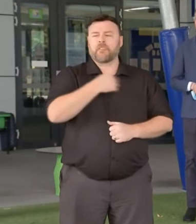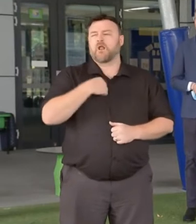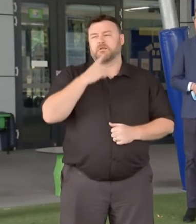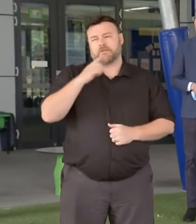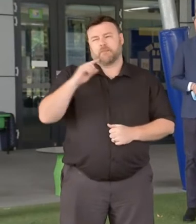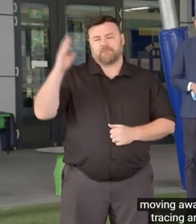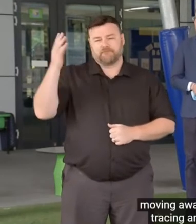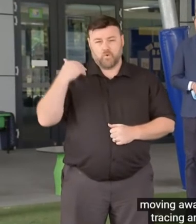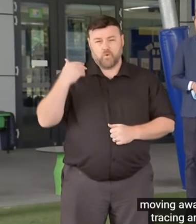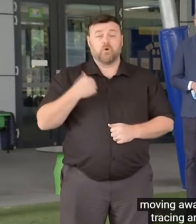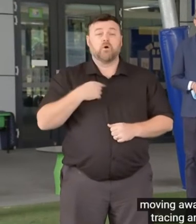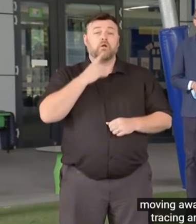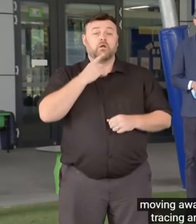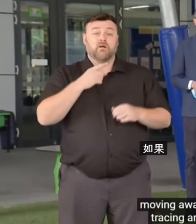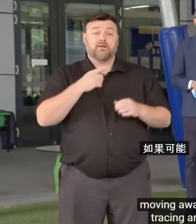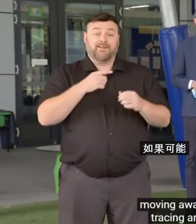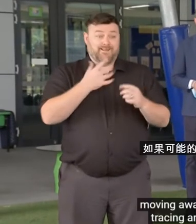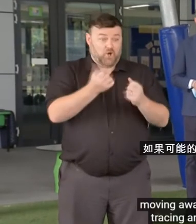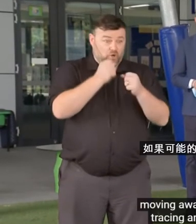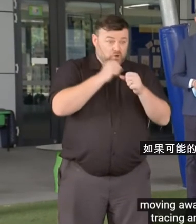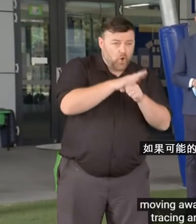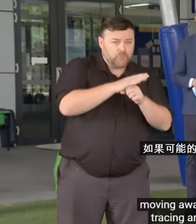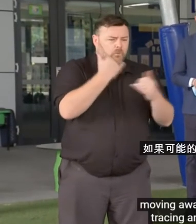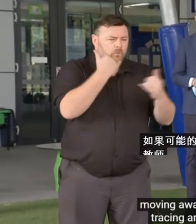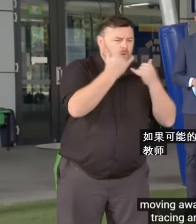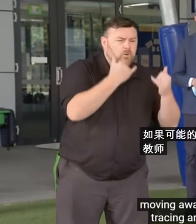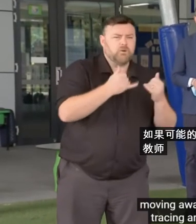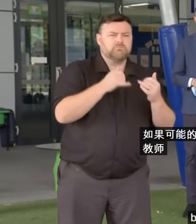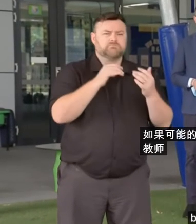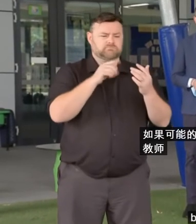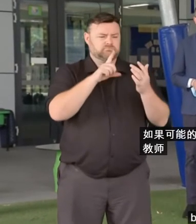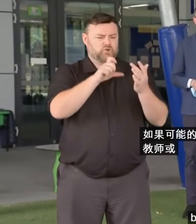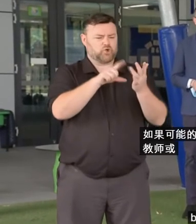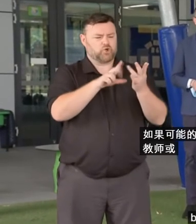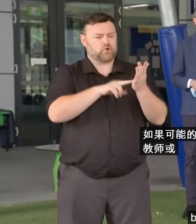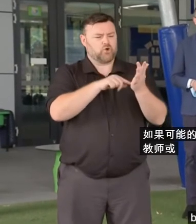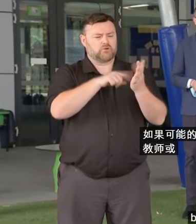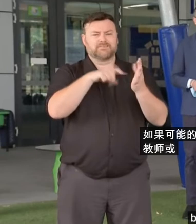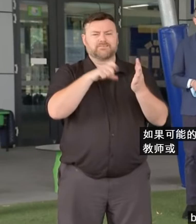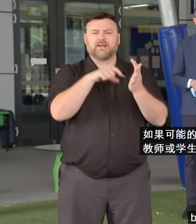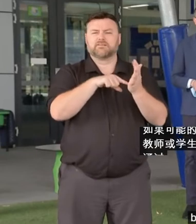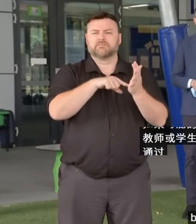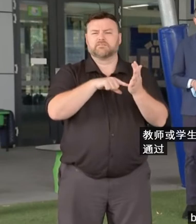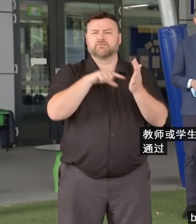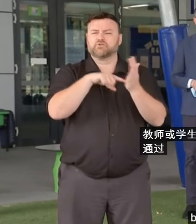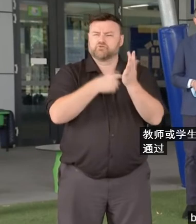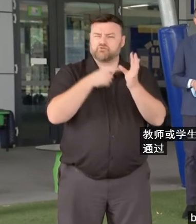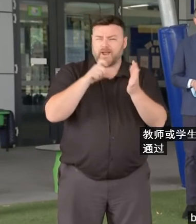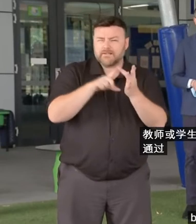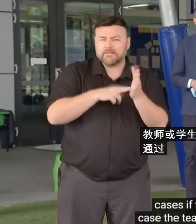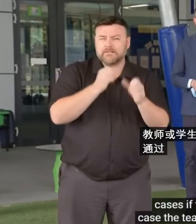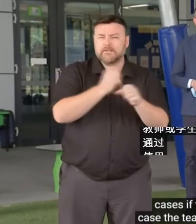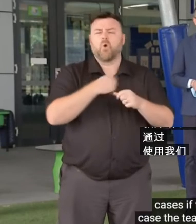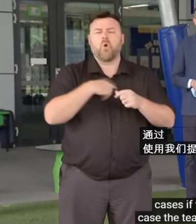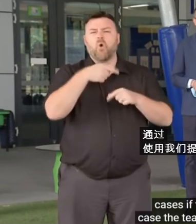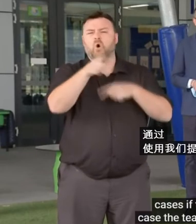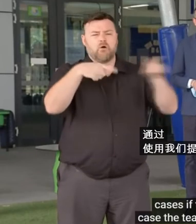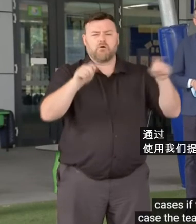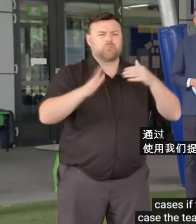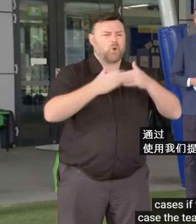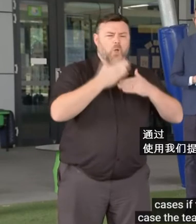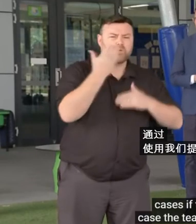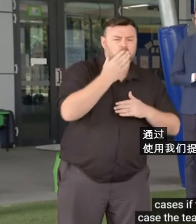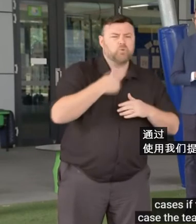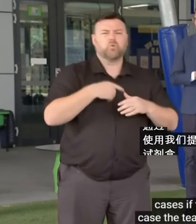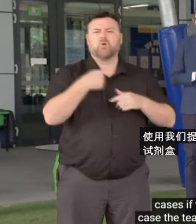closing schools because of positive cases. If there is a positive case, a teacher or a student does test positive to COVID, either through being picked up with one of